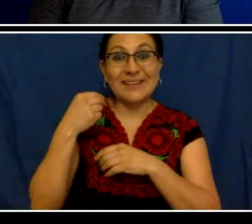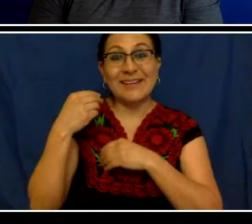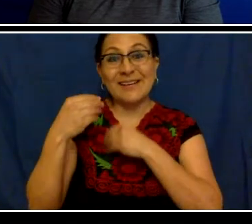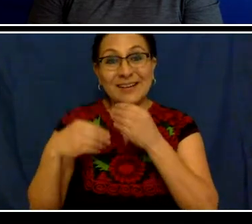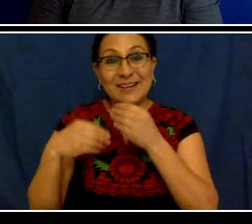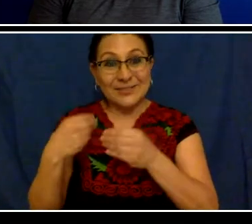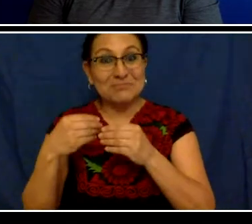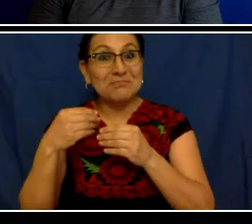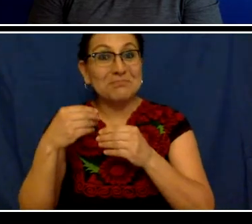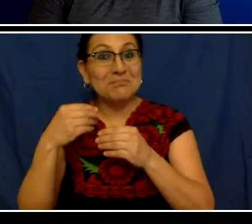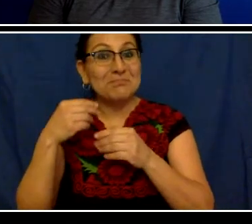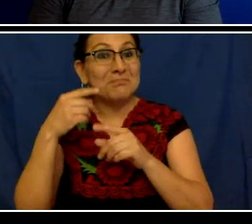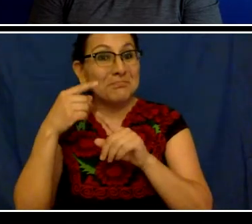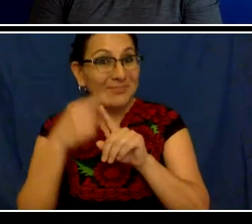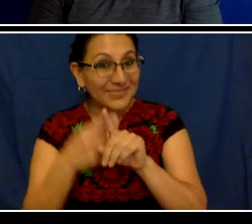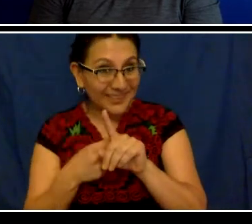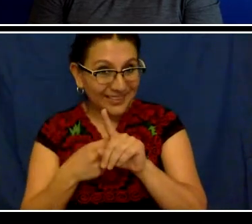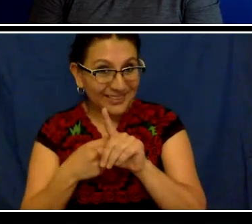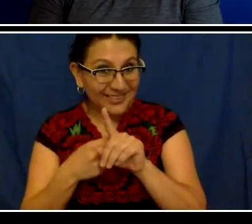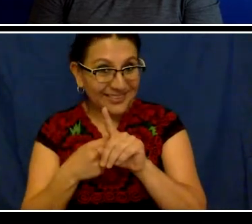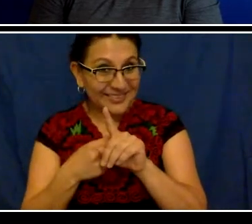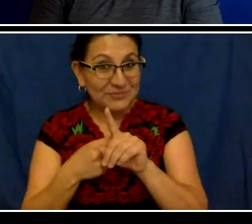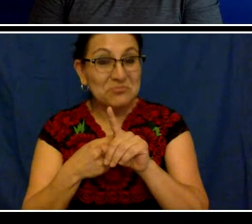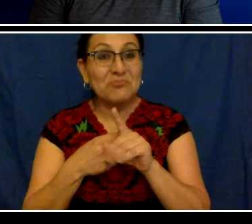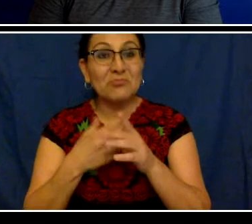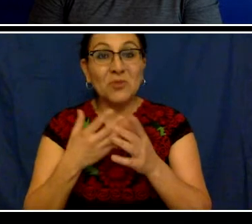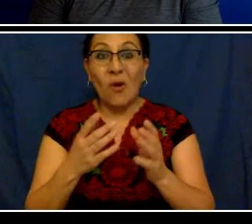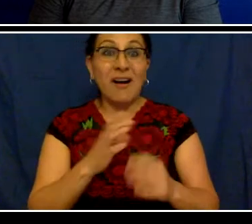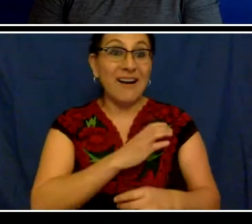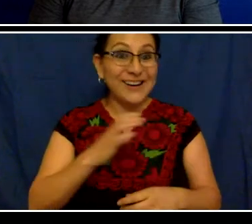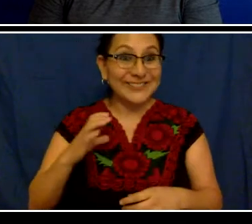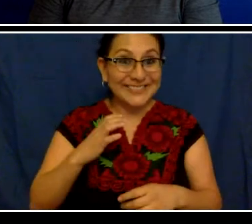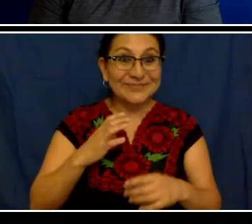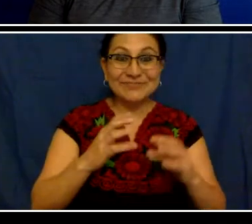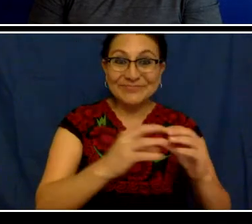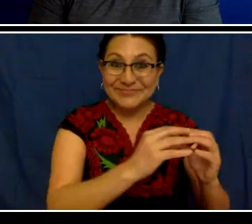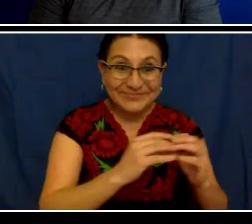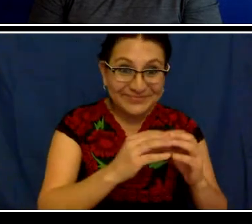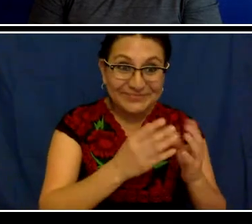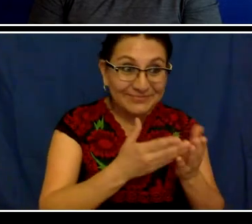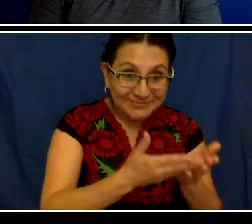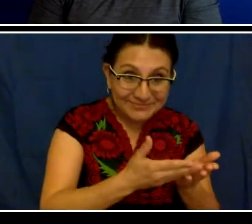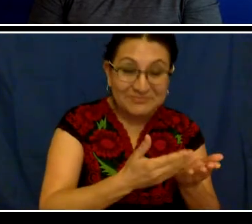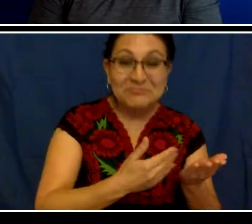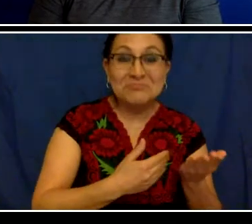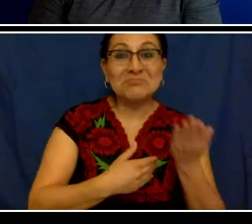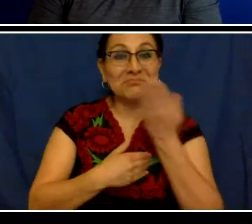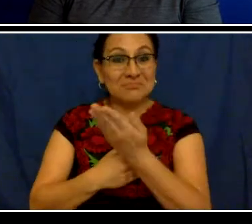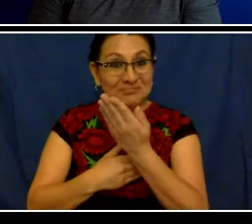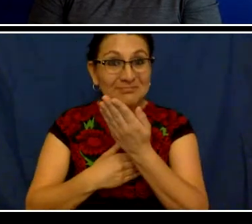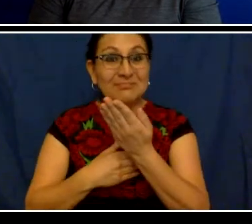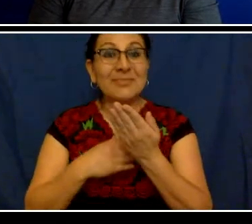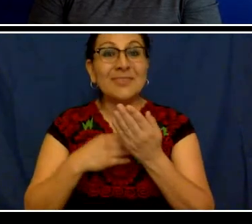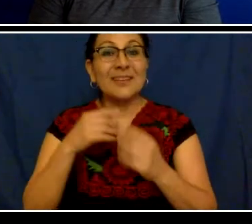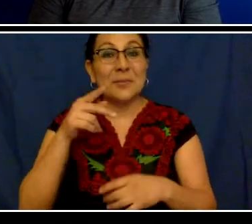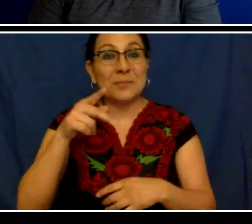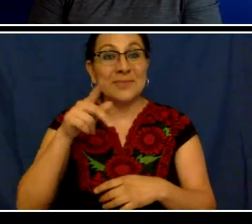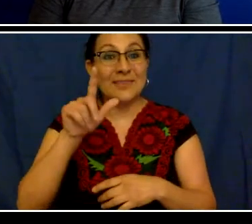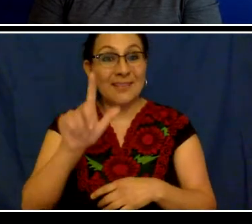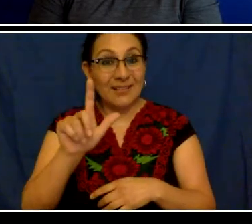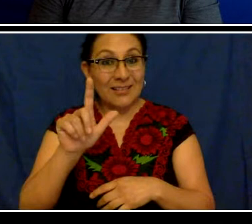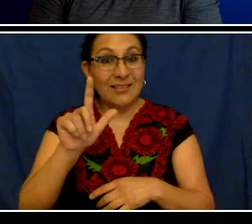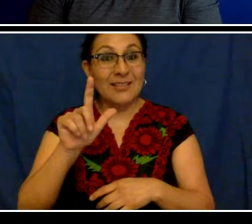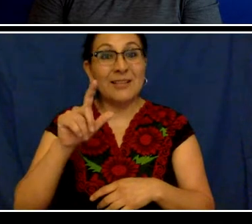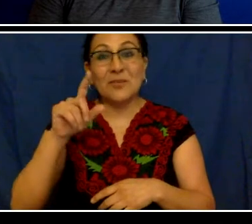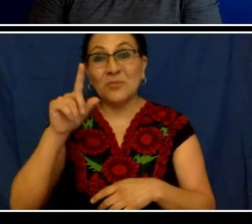have our Heritage Month, which we clearly are in. We had Congress, we